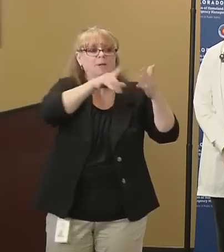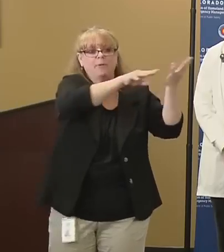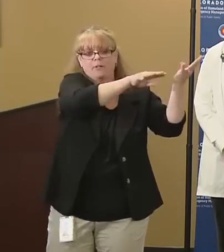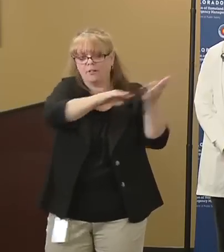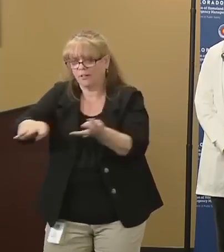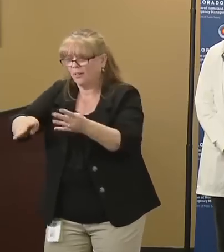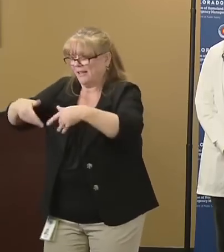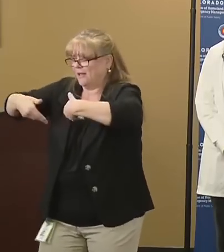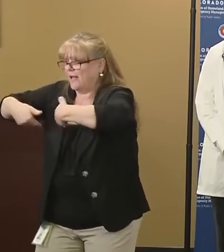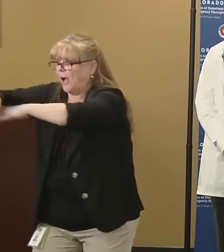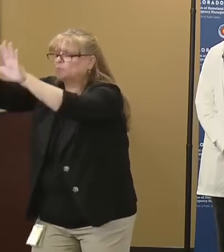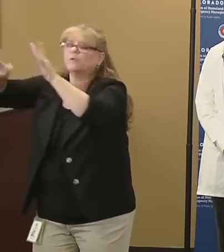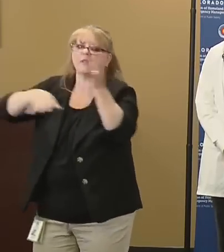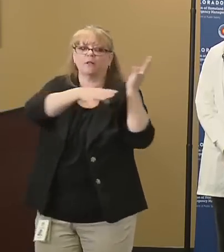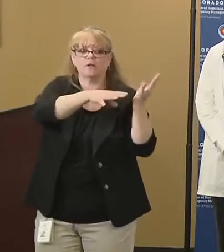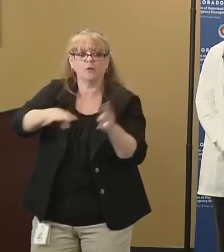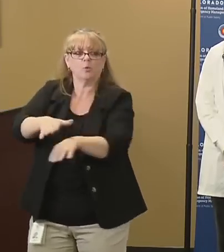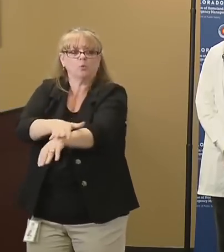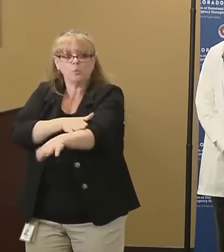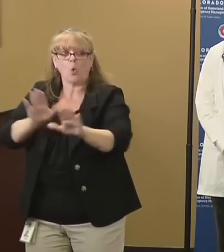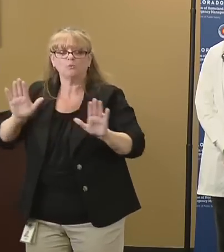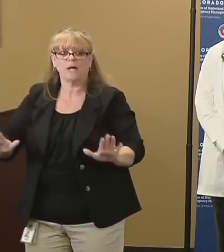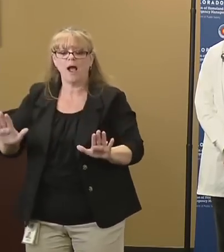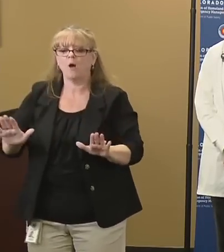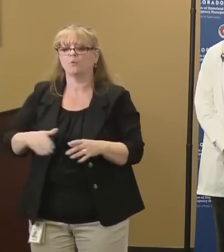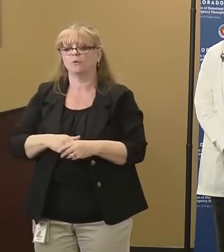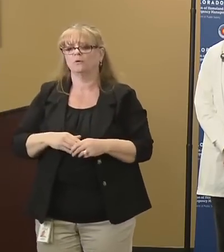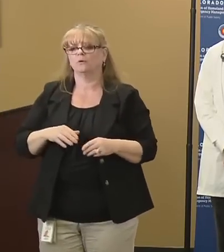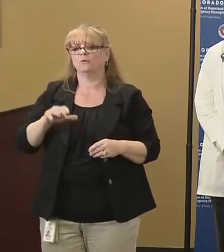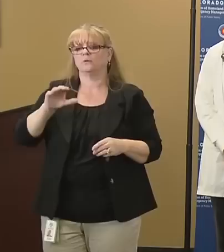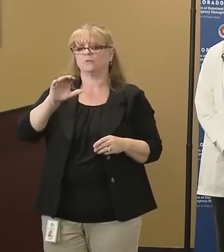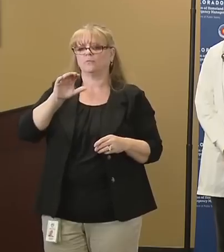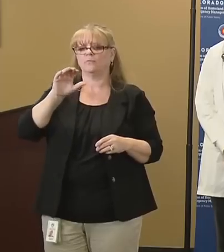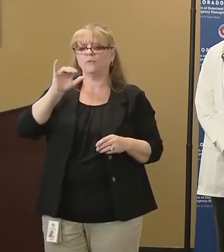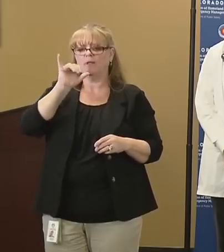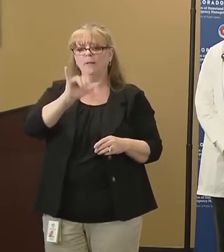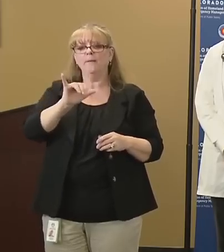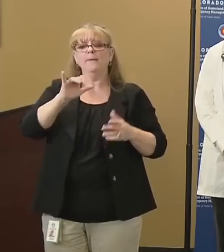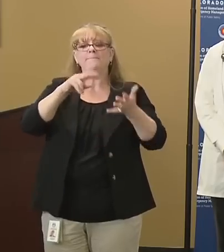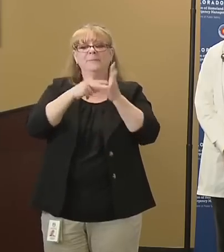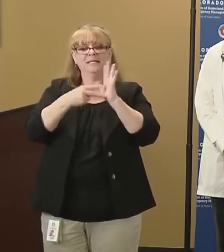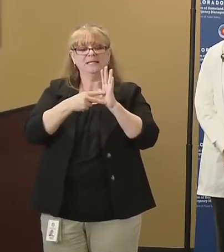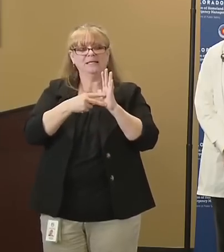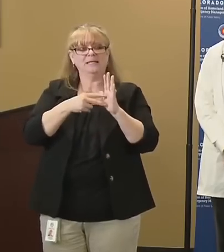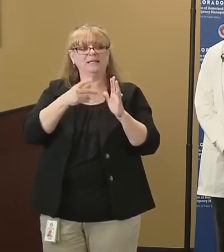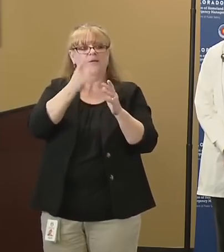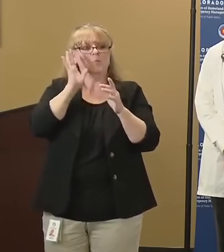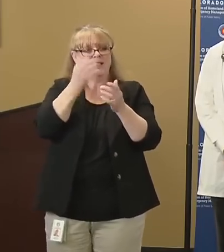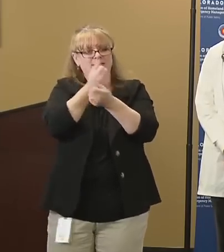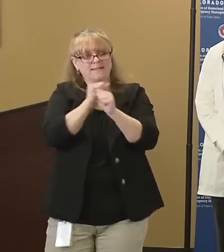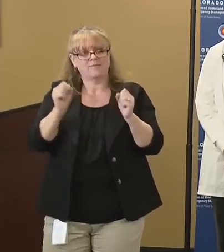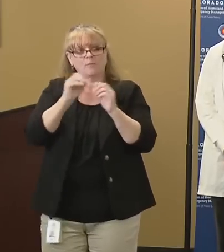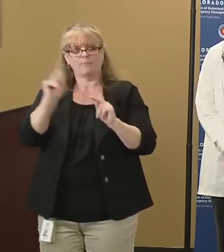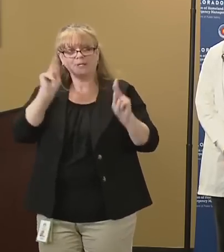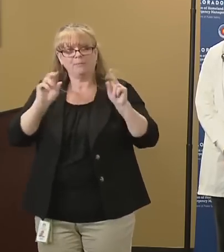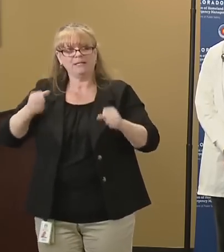more lives that we can save through the medical interventions that are needed. Telephone, please.